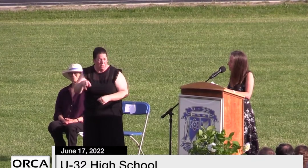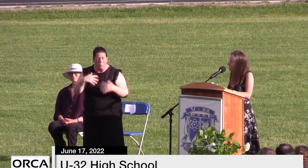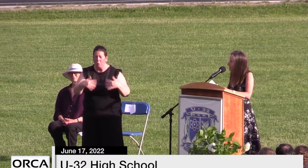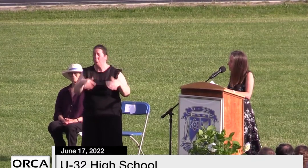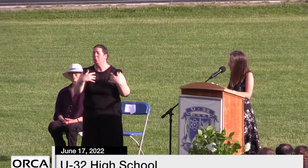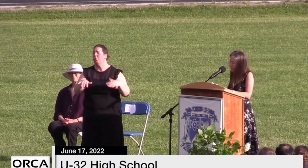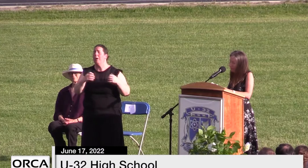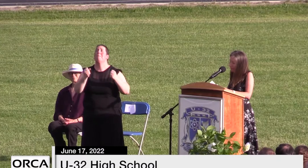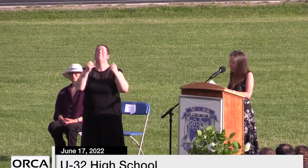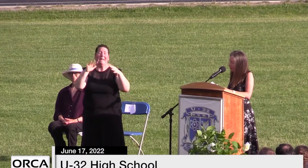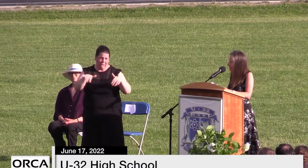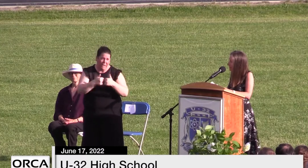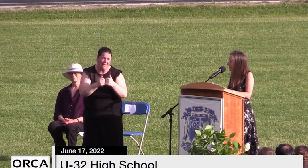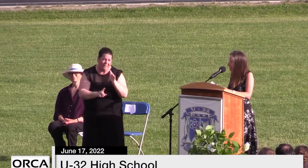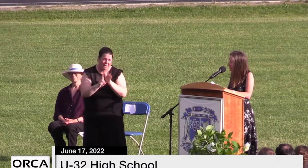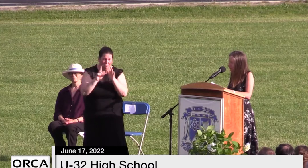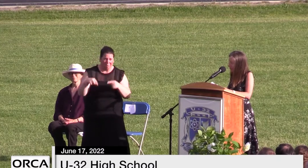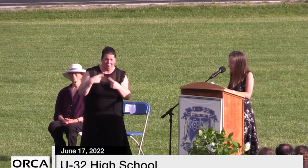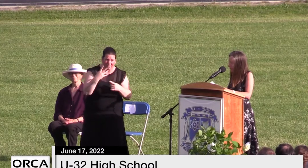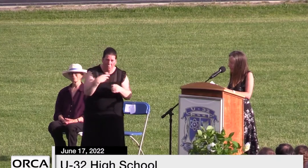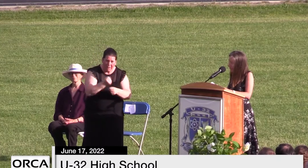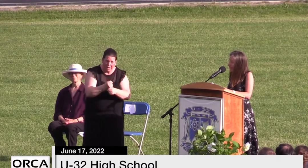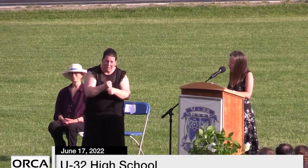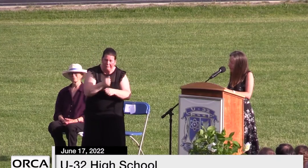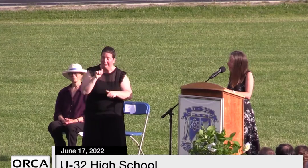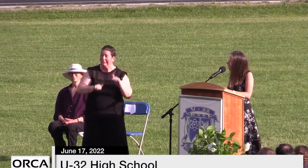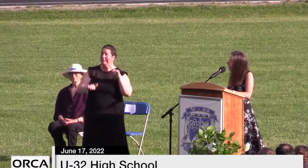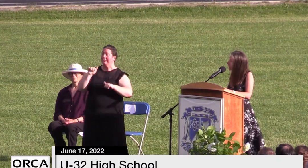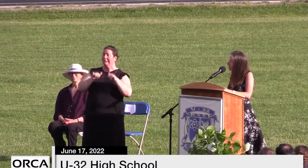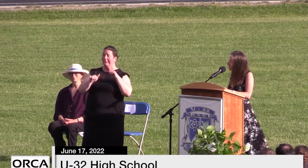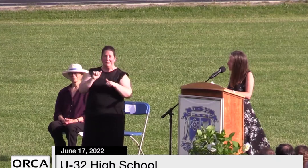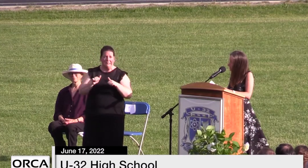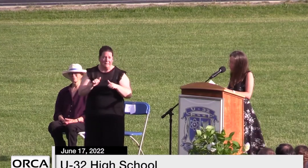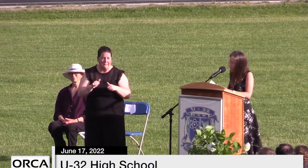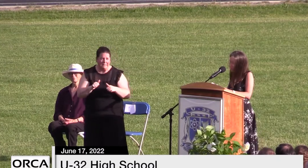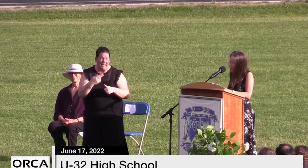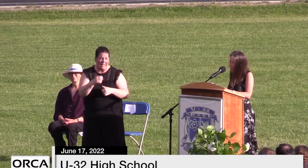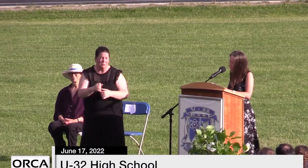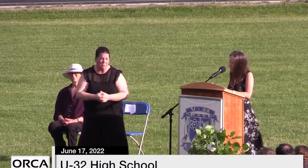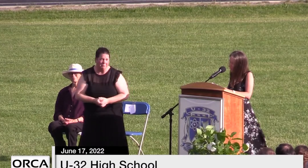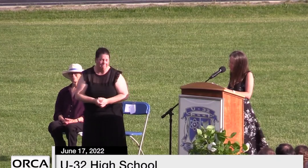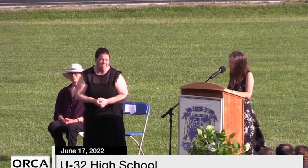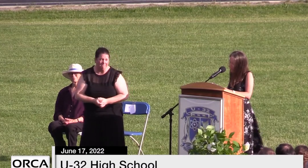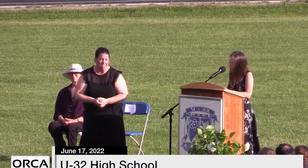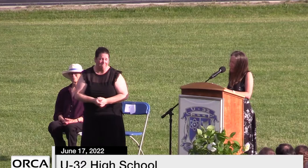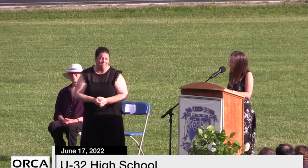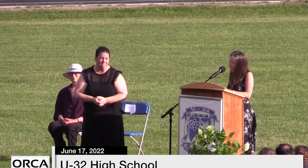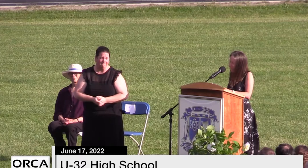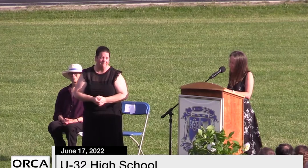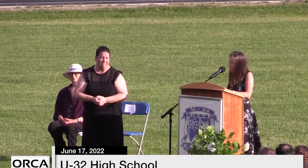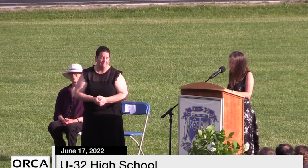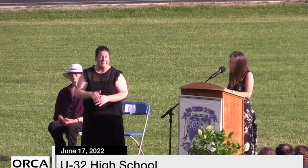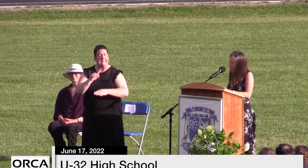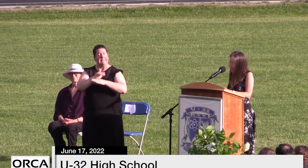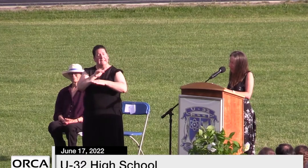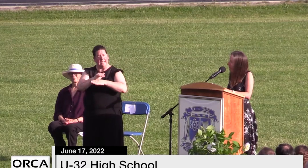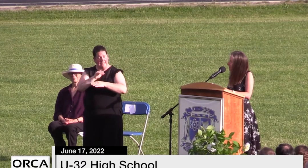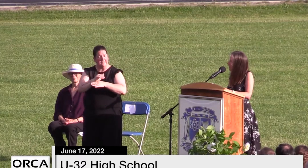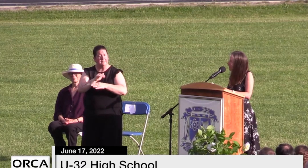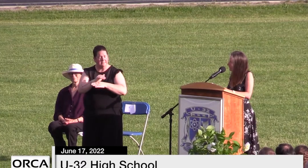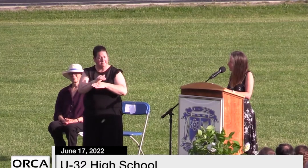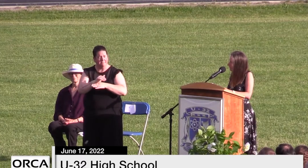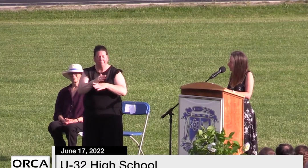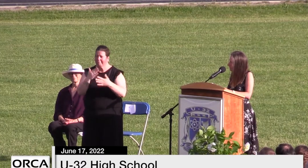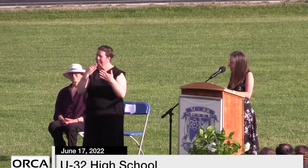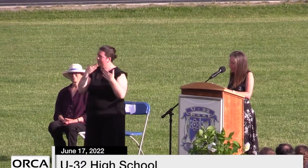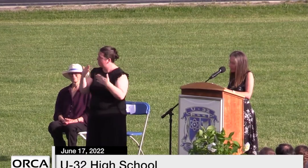encountered plenty of challenges and uncertainty during your high school years in particular. Tonight, I want to